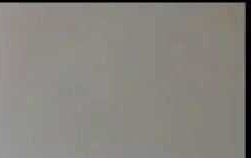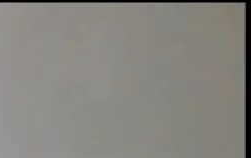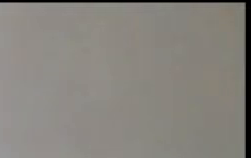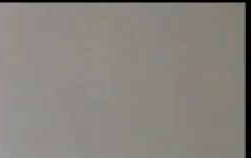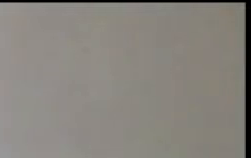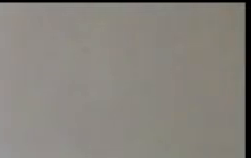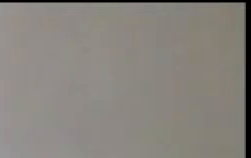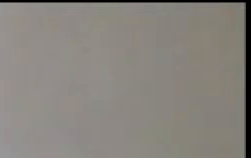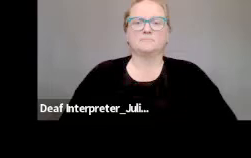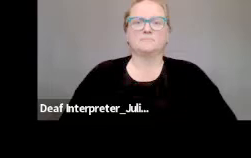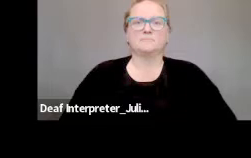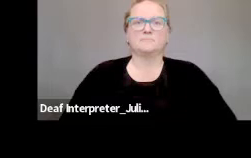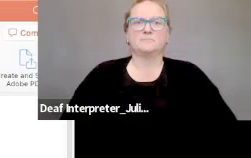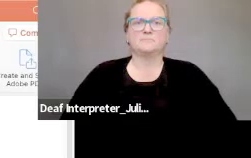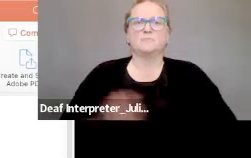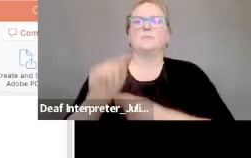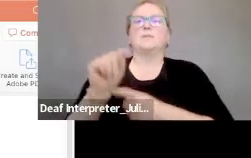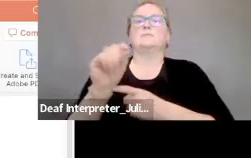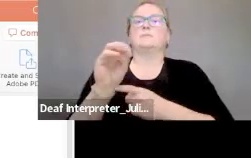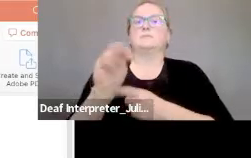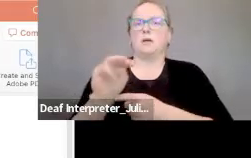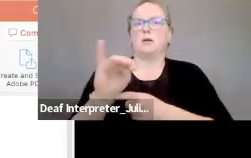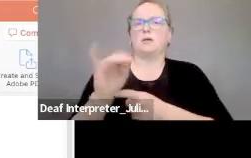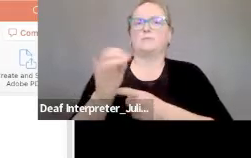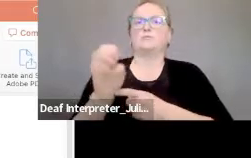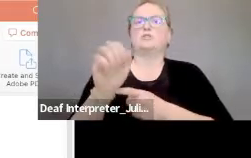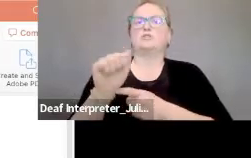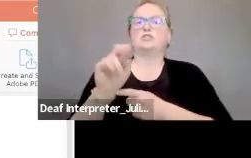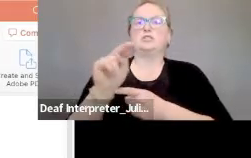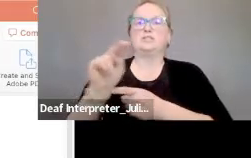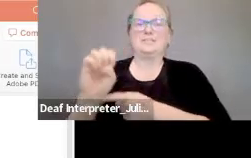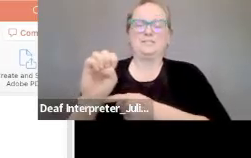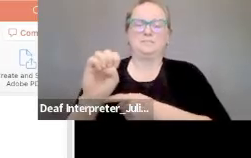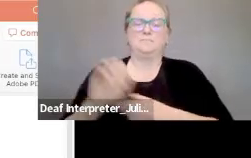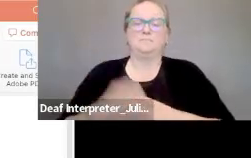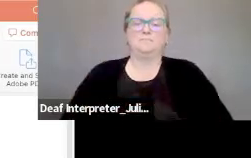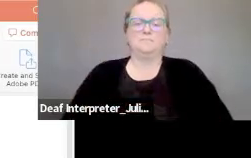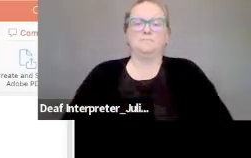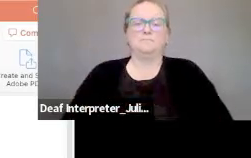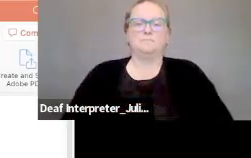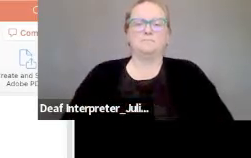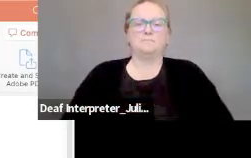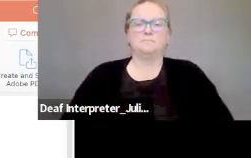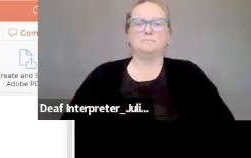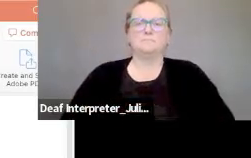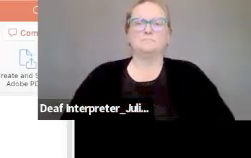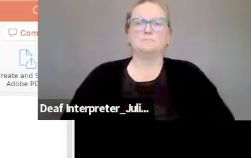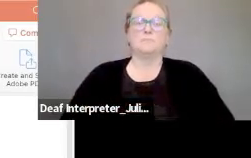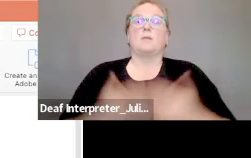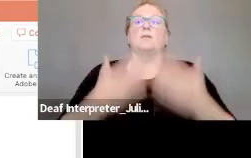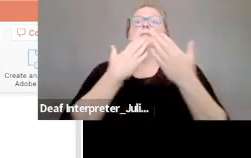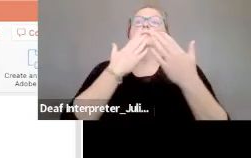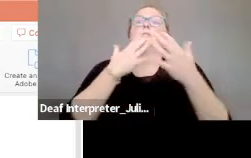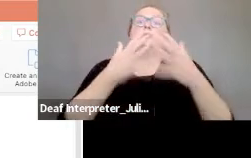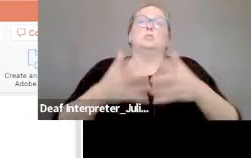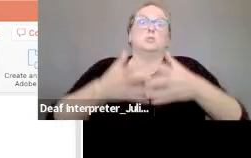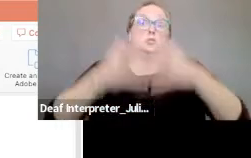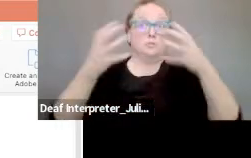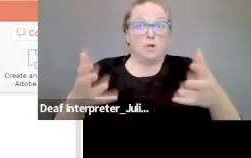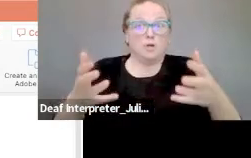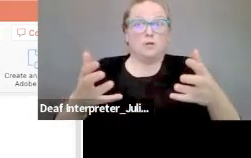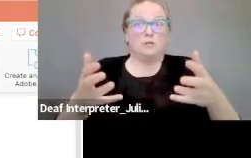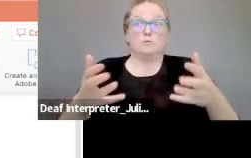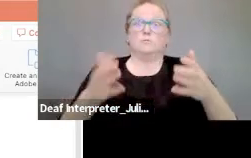Well, thank you so much. I appreciate the introduction, and I'm really happy to be here this evening with you all. So I'm going to